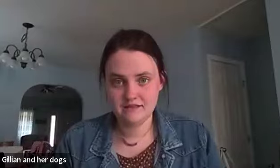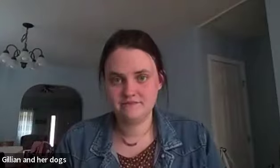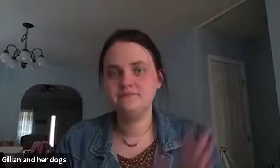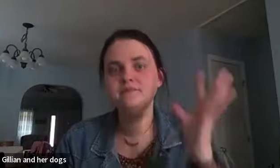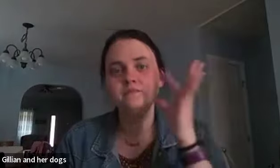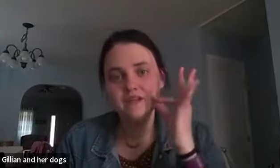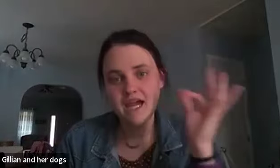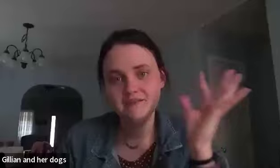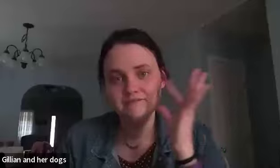cat, cat,